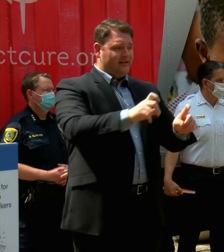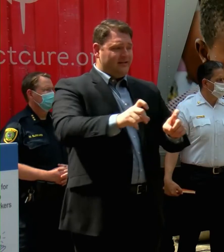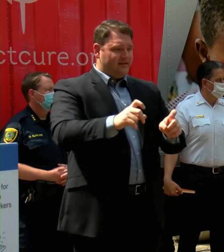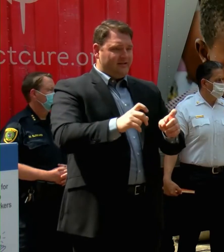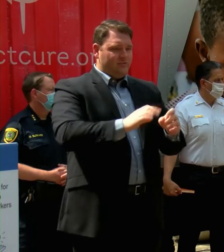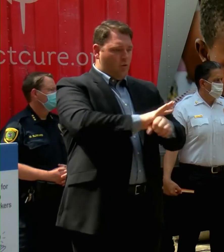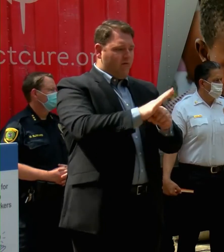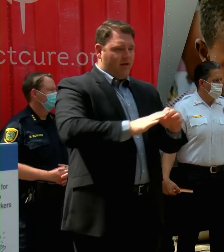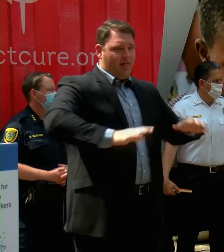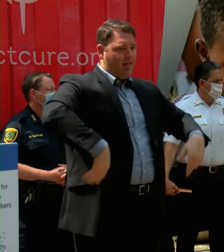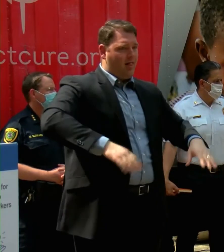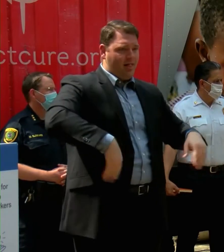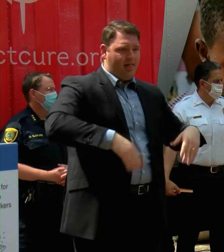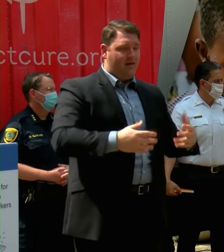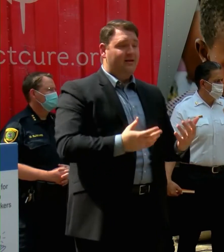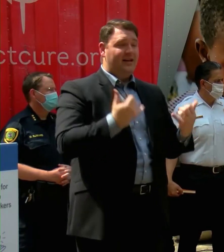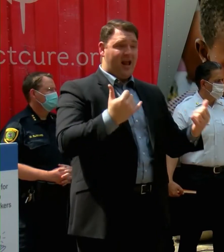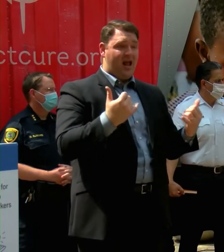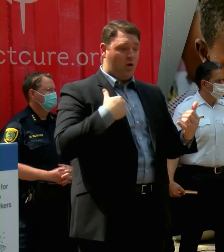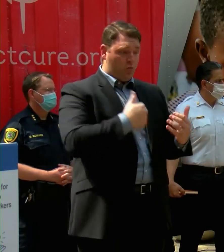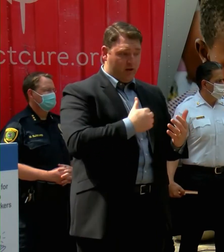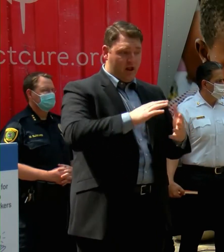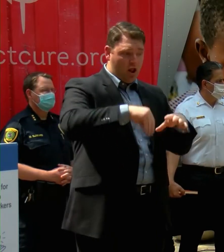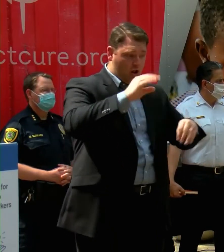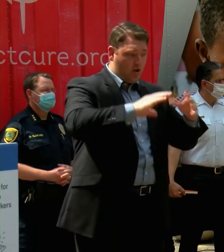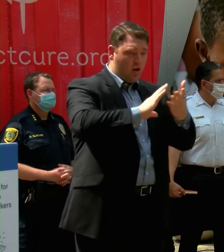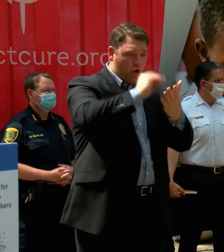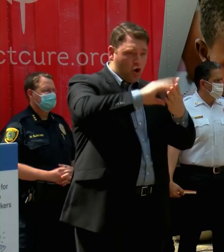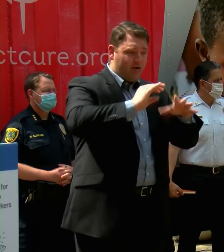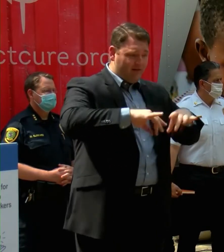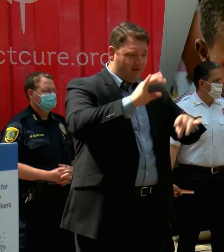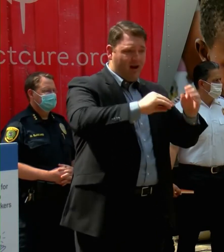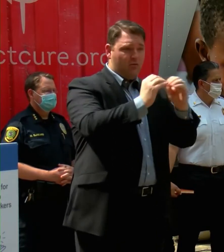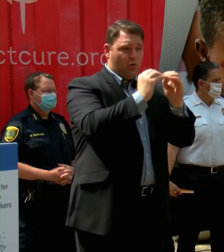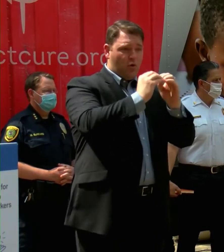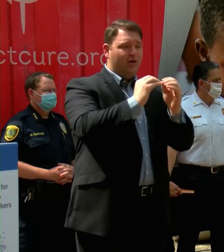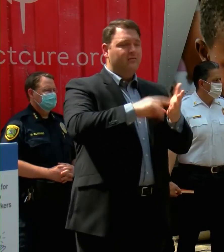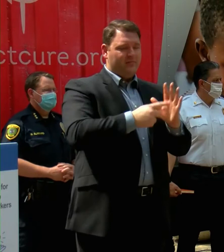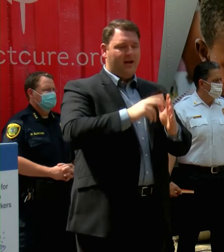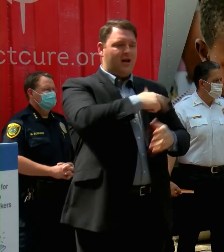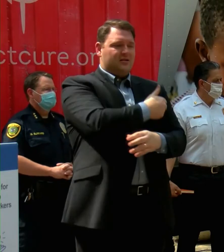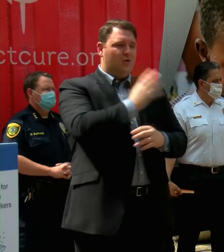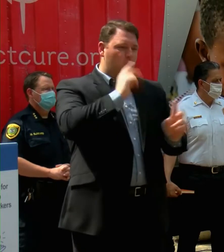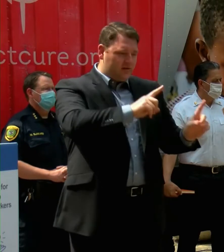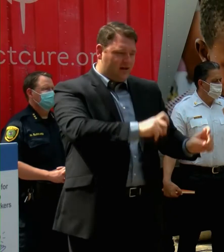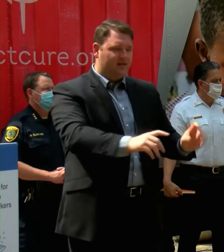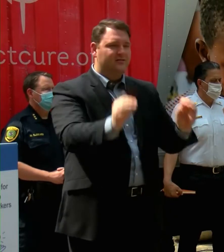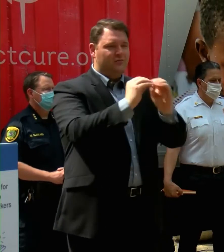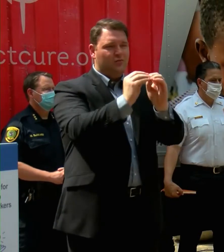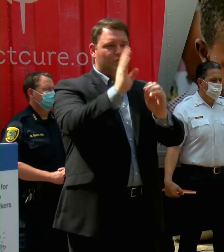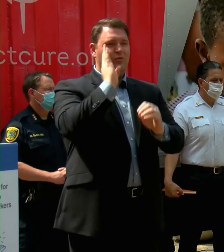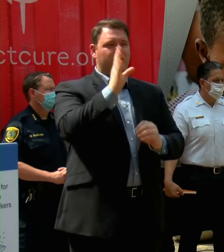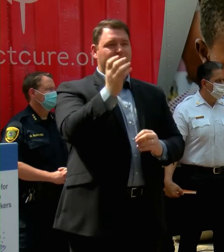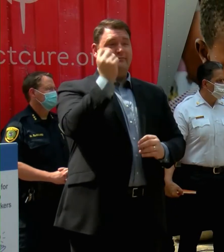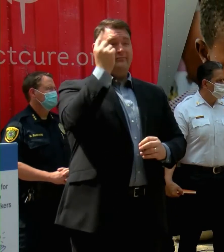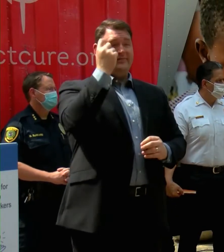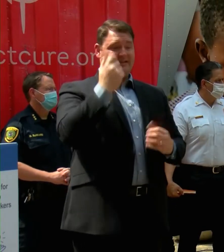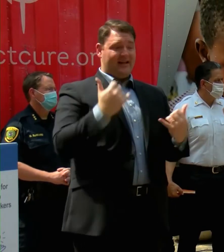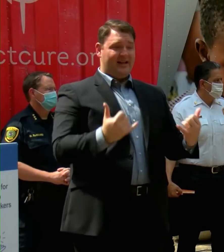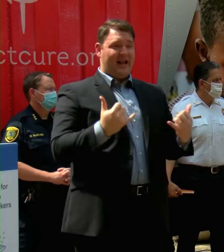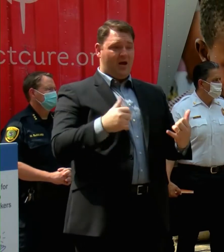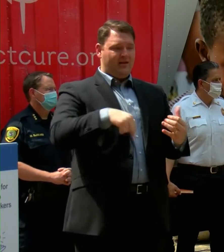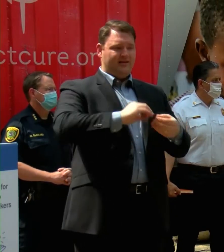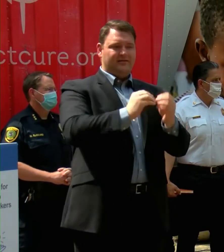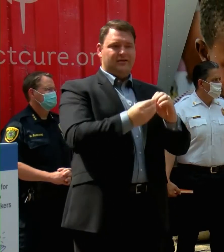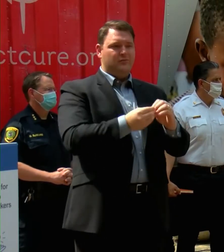more, I think the hospitals are testing for more. And so these numbers, to some degree, are fluid. And I will tell you,